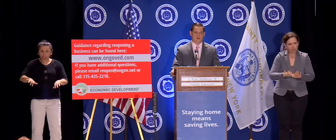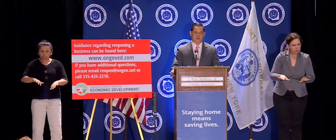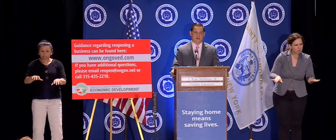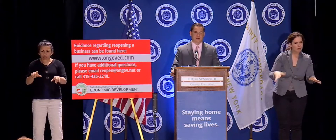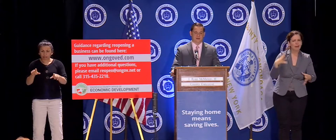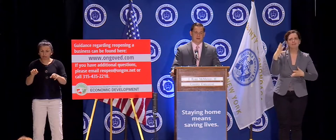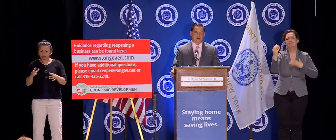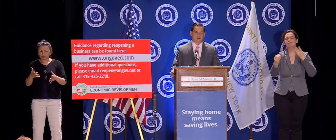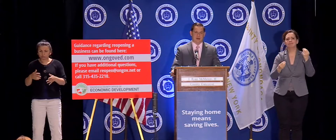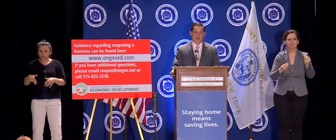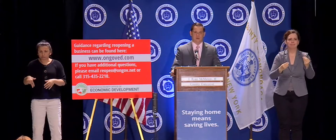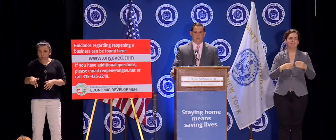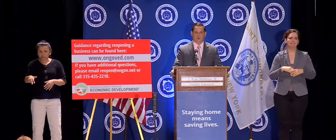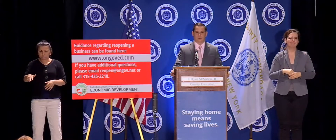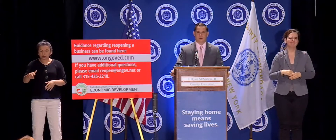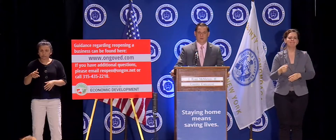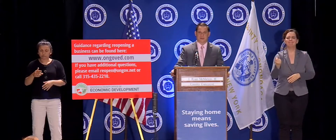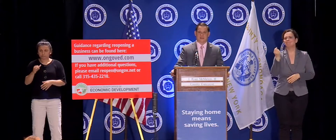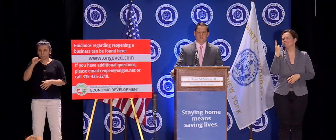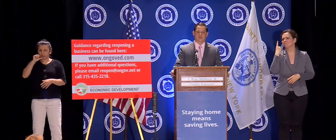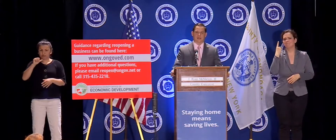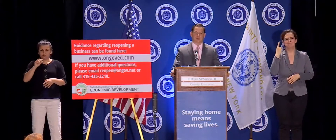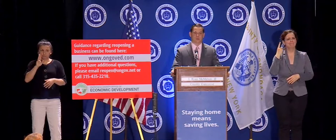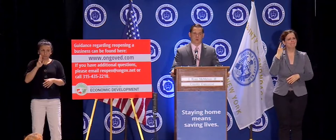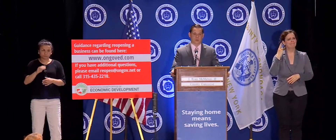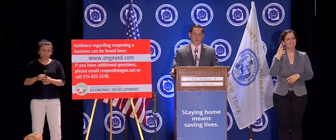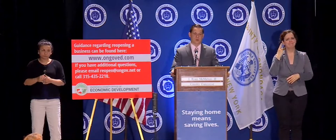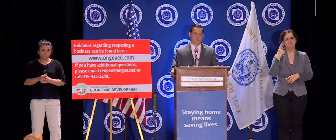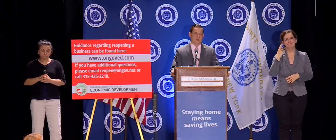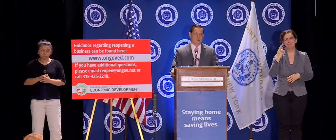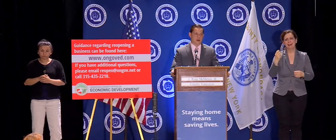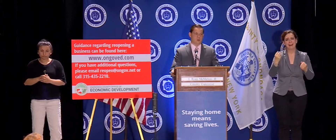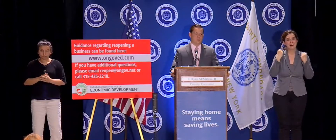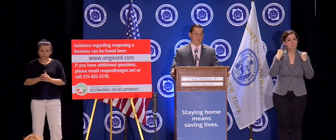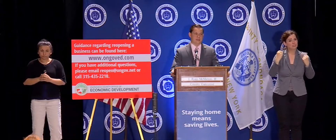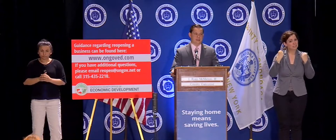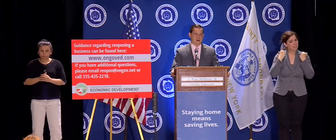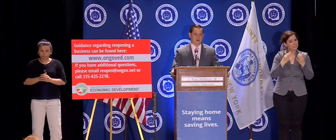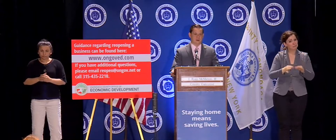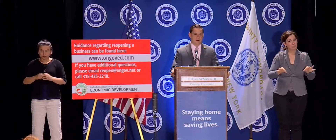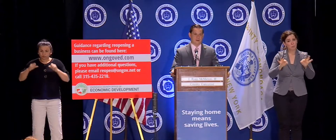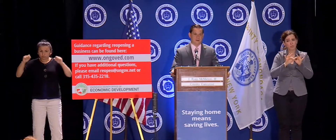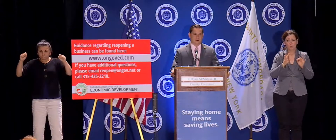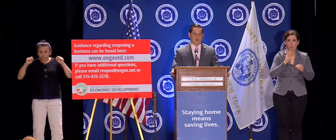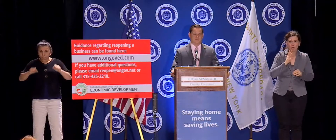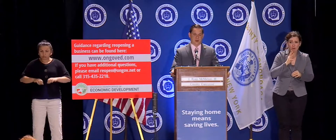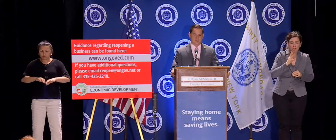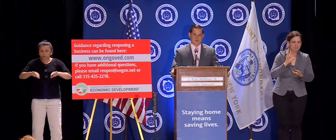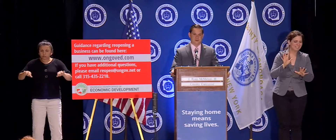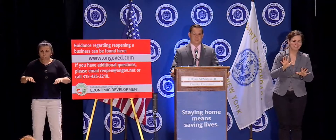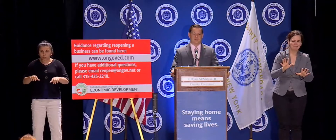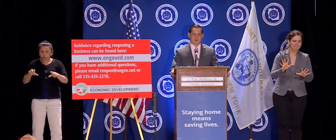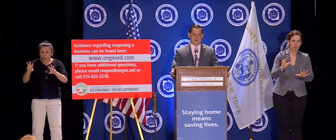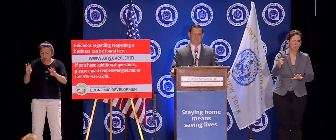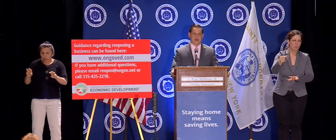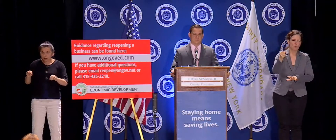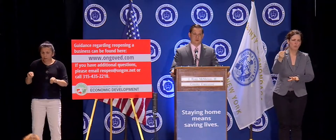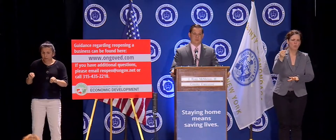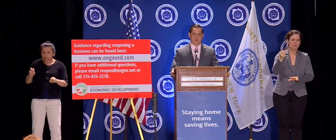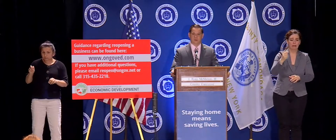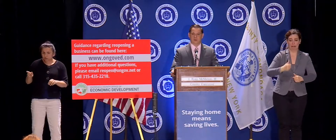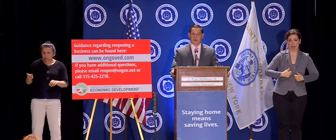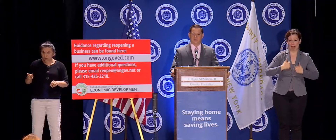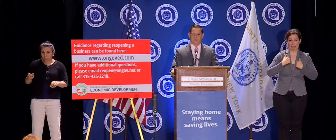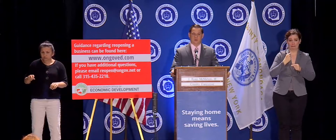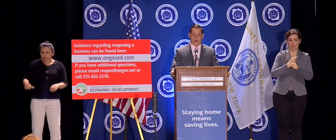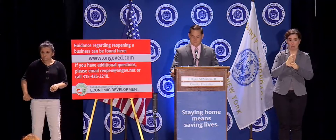We understand the value and the exercise component to it. We need to get our lifeguards and everything staffed